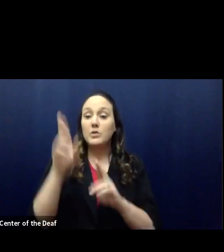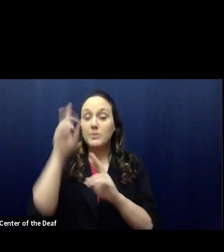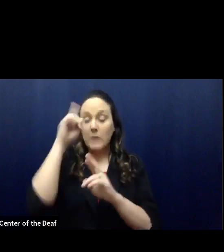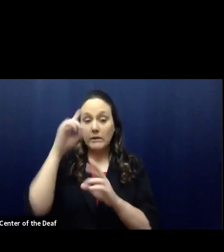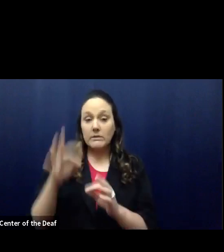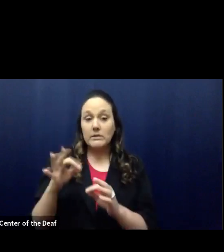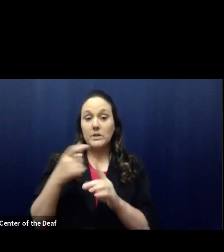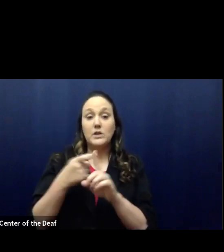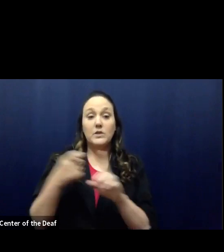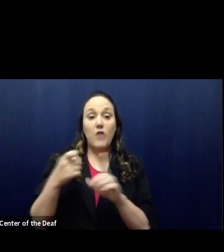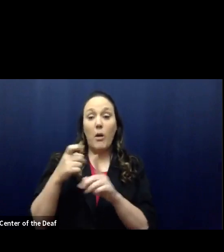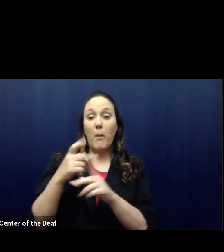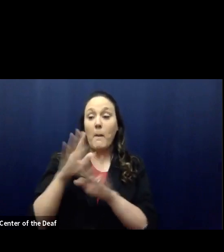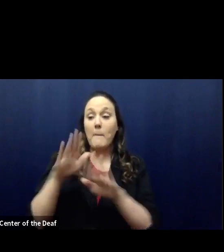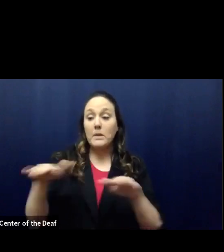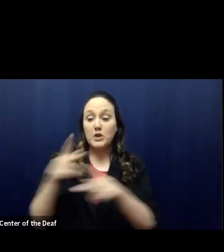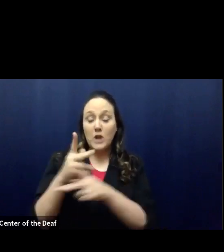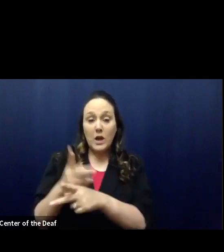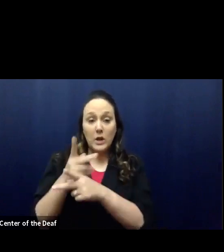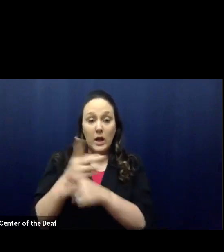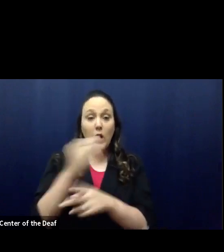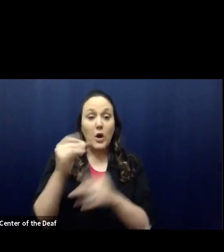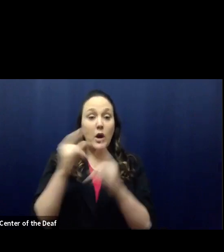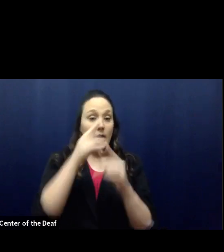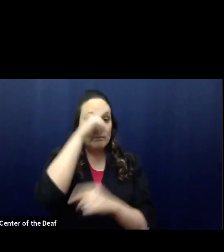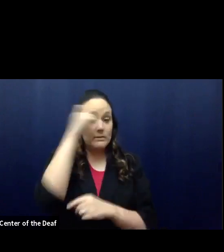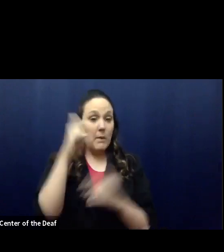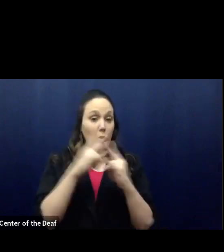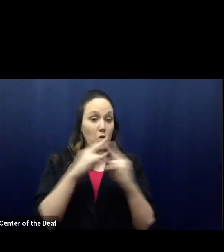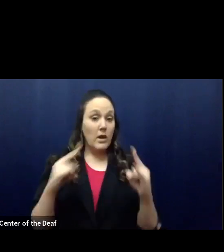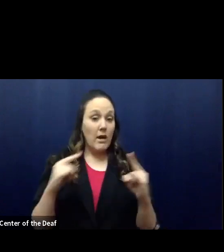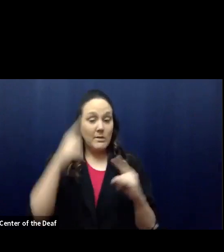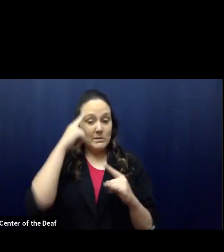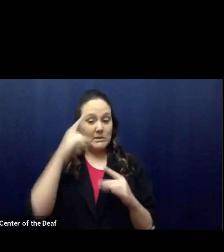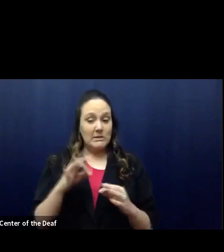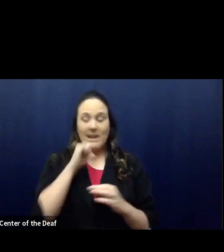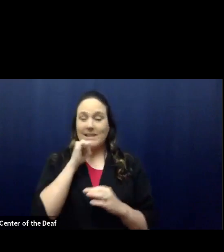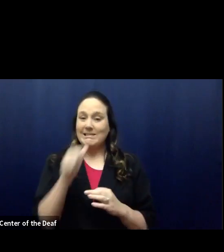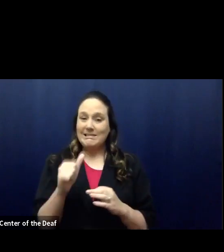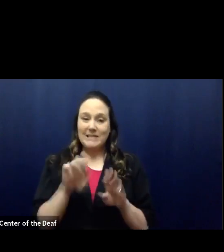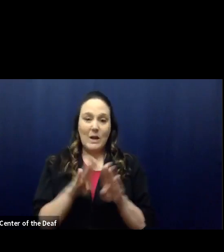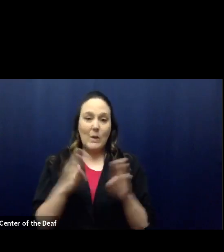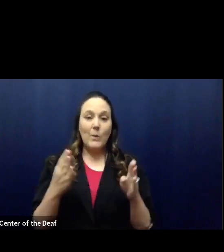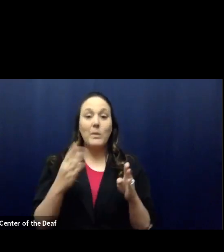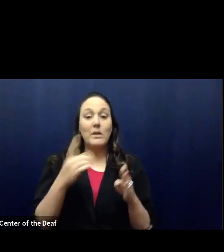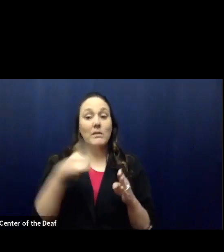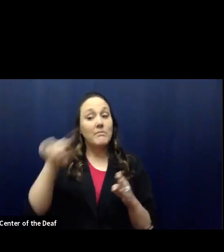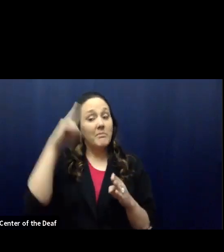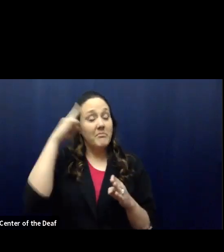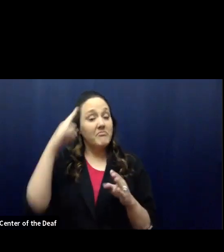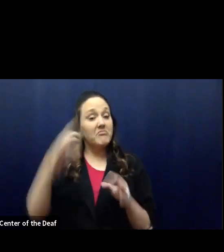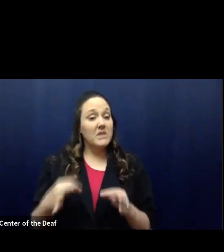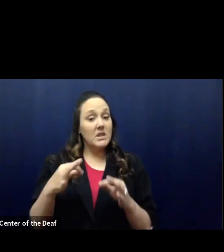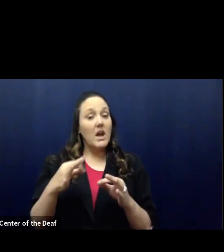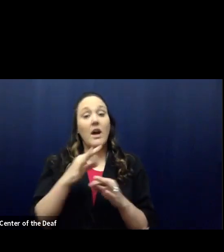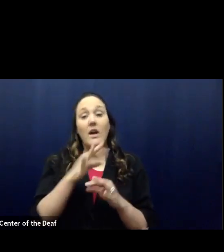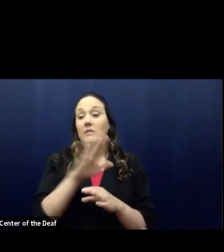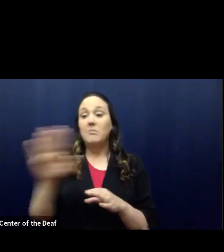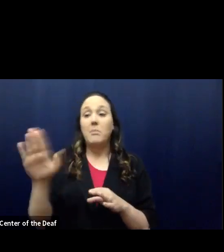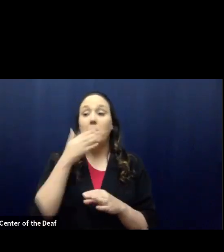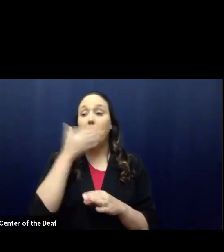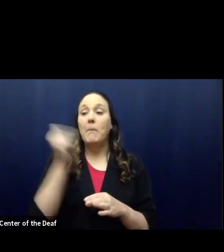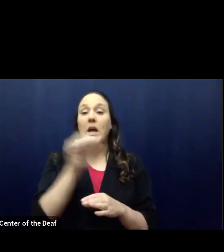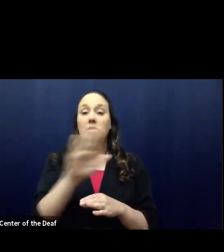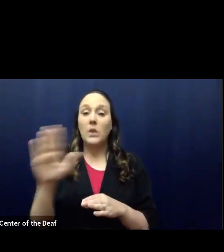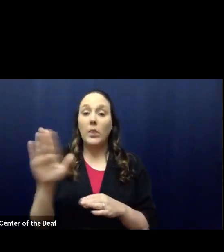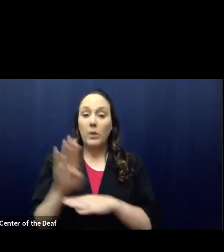care operators made to not open, as they decided that was what was best and safest decision for their business. We are grateful for them as